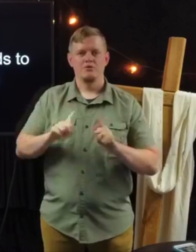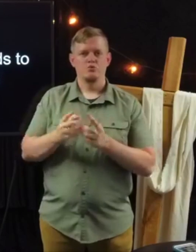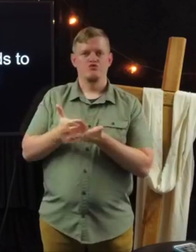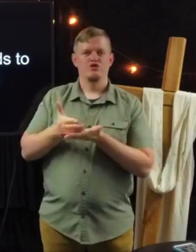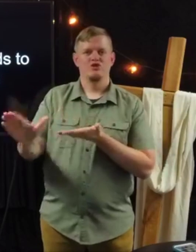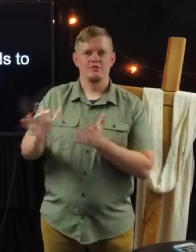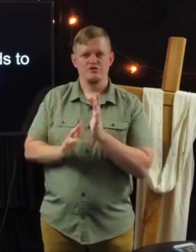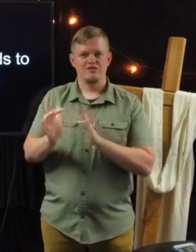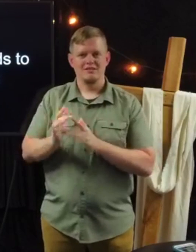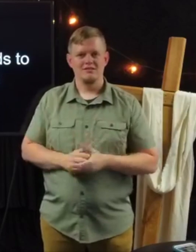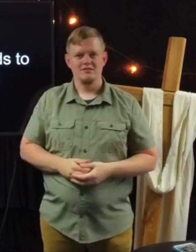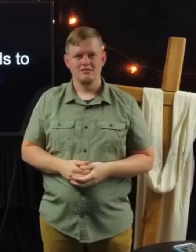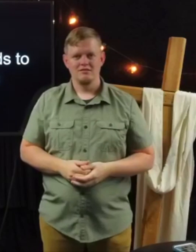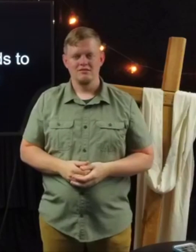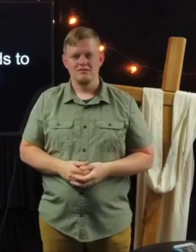causes people to reject Jesus.